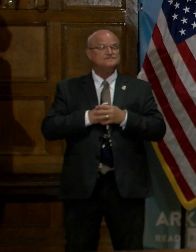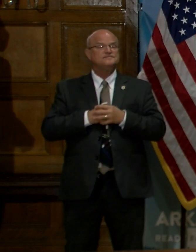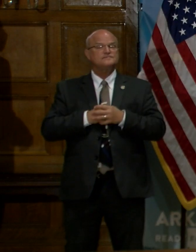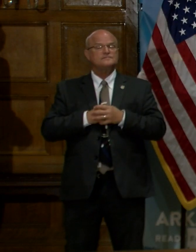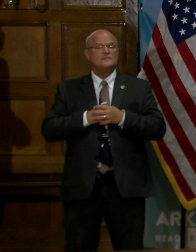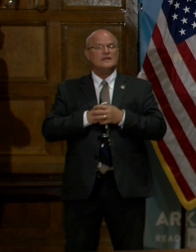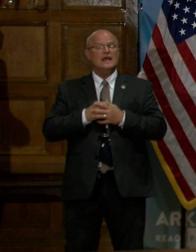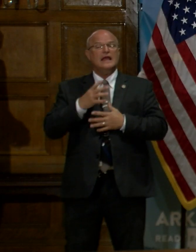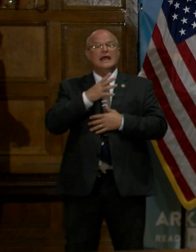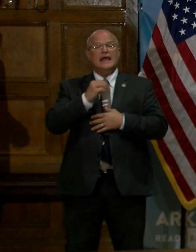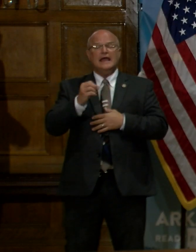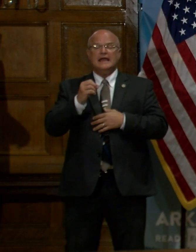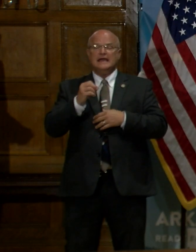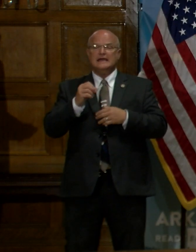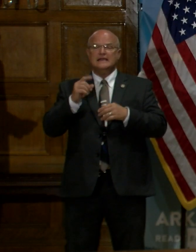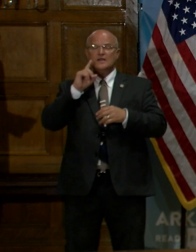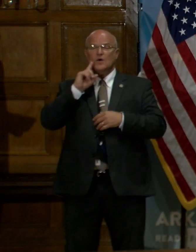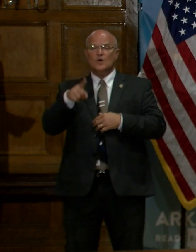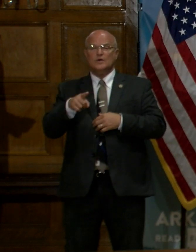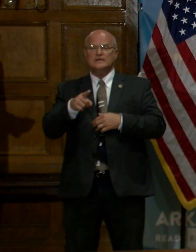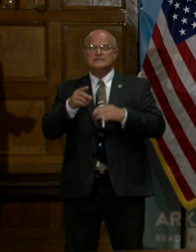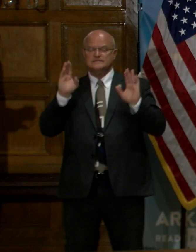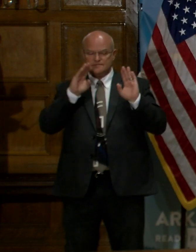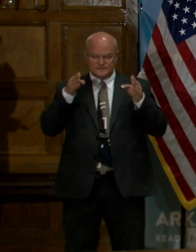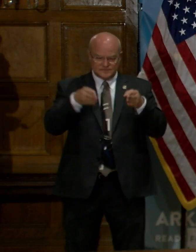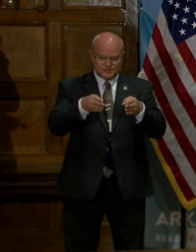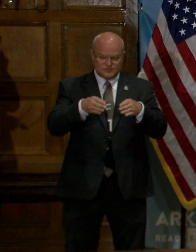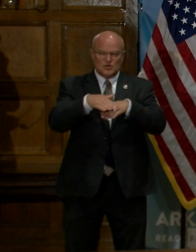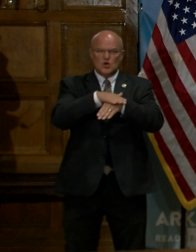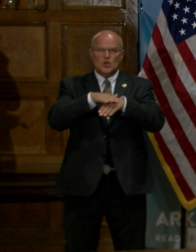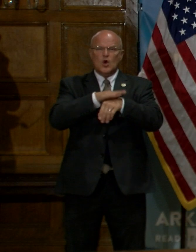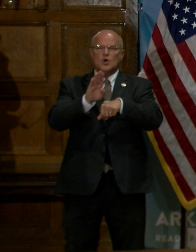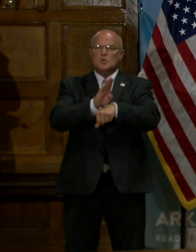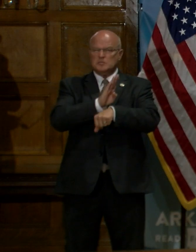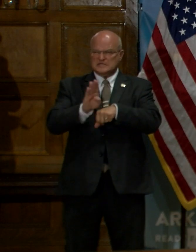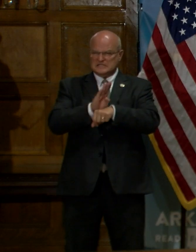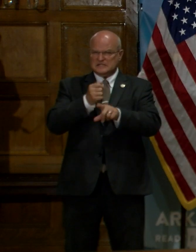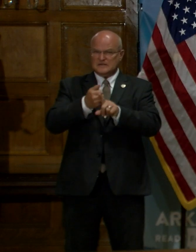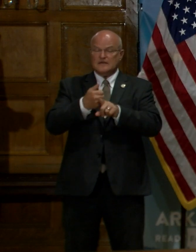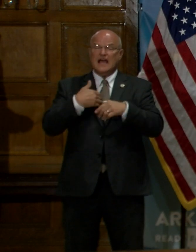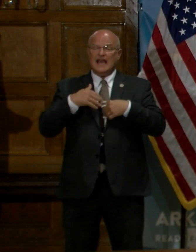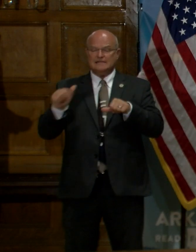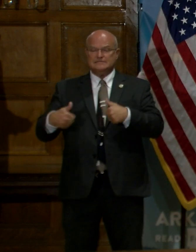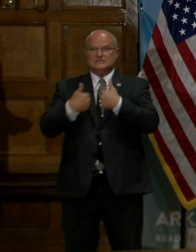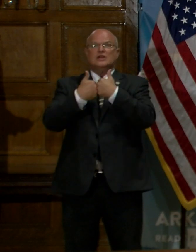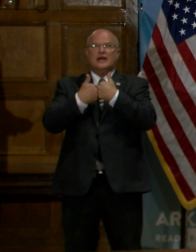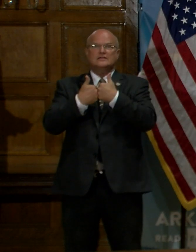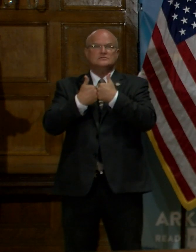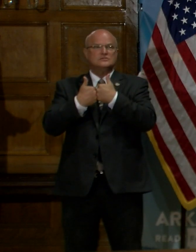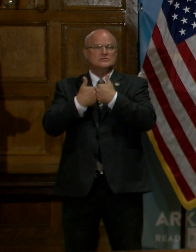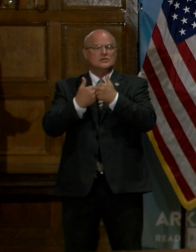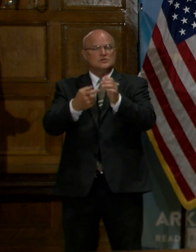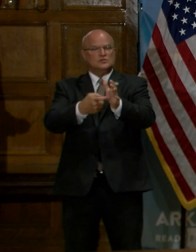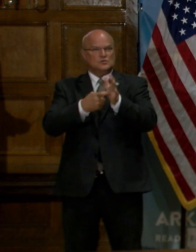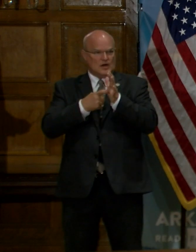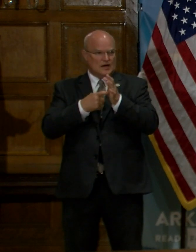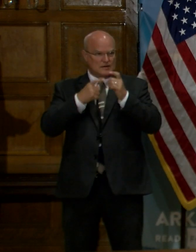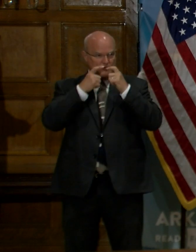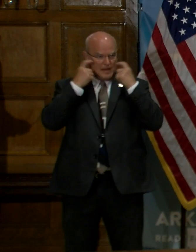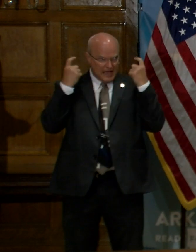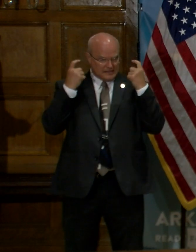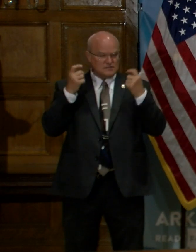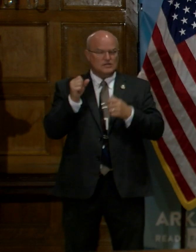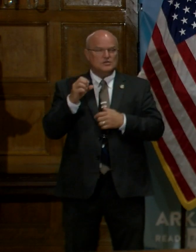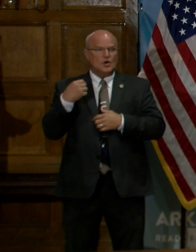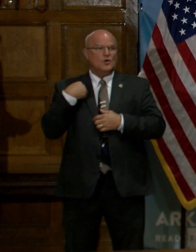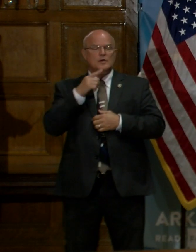the ordinance is geared towards supporting local businesses who, as we've seen, have had challenges in enforcing the requirement to wear masks. So